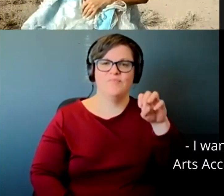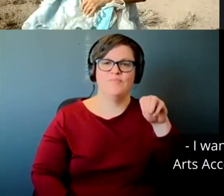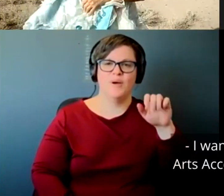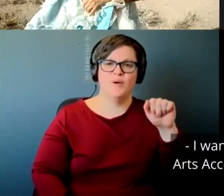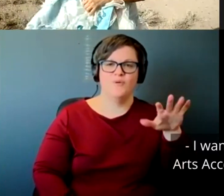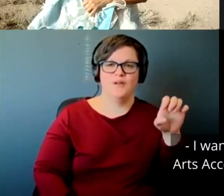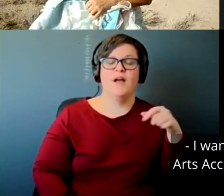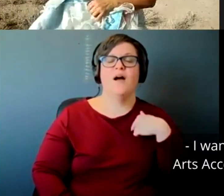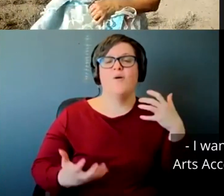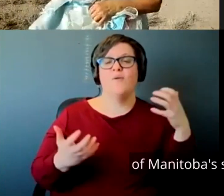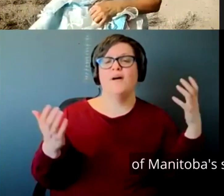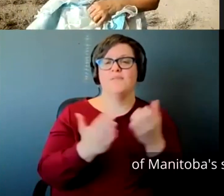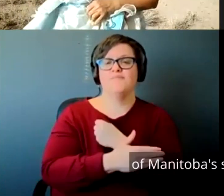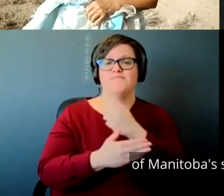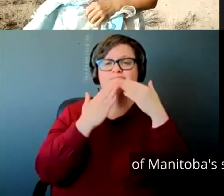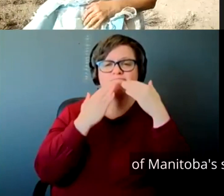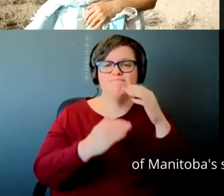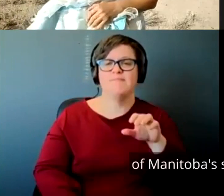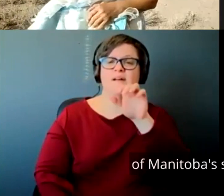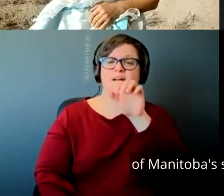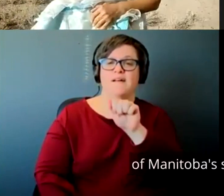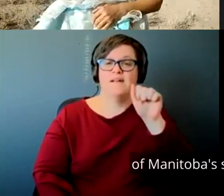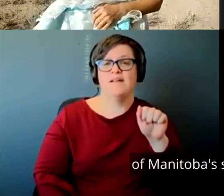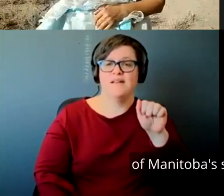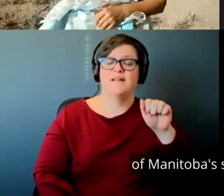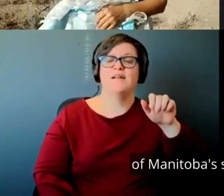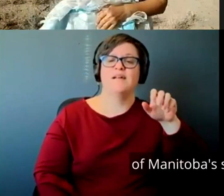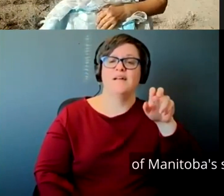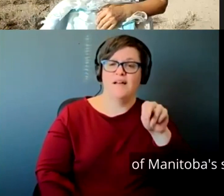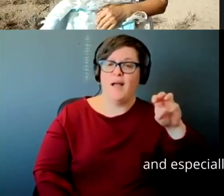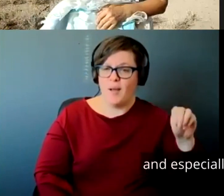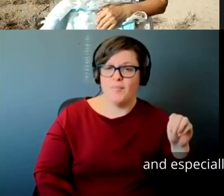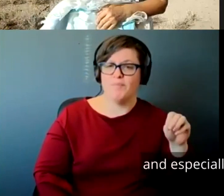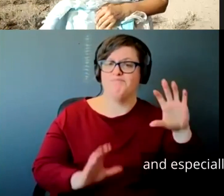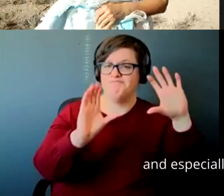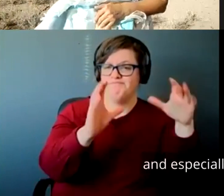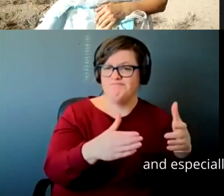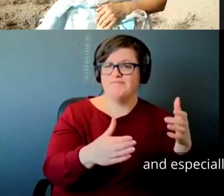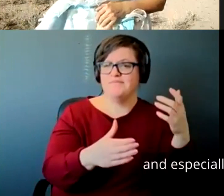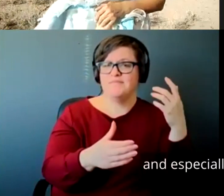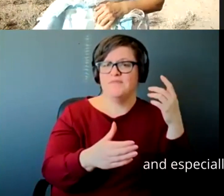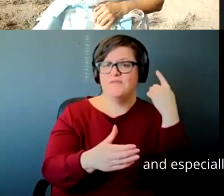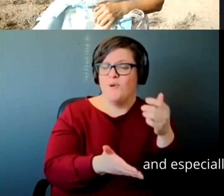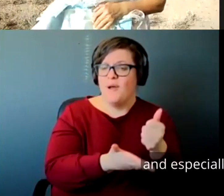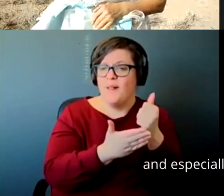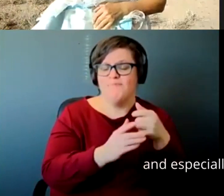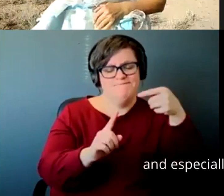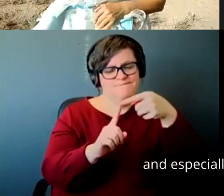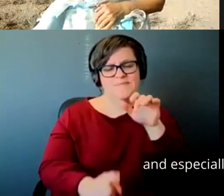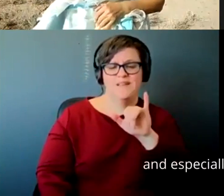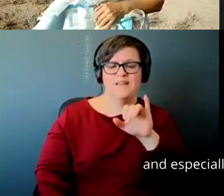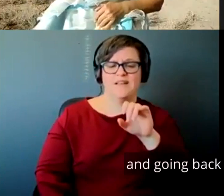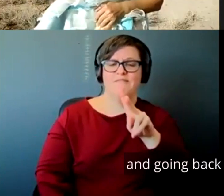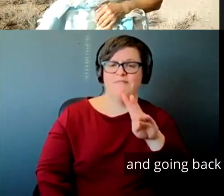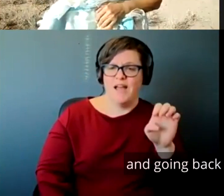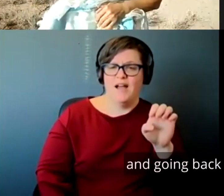to thank Arts and Accessibility Network of Manitoba so much for all your help, and especially Yvette for all her